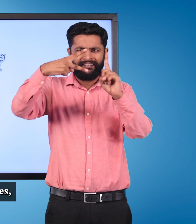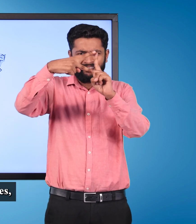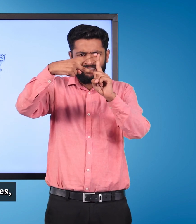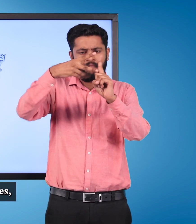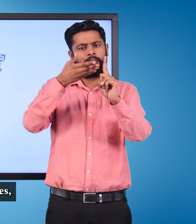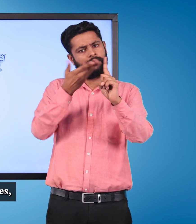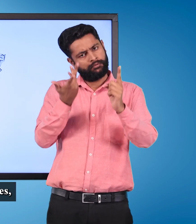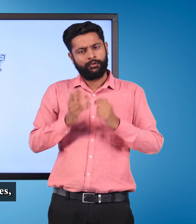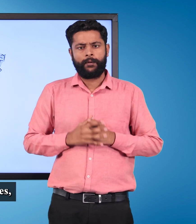triangles,